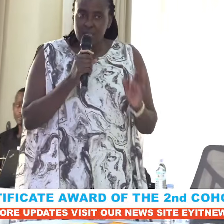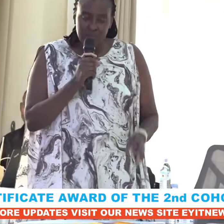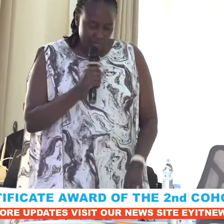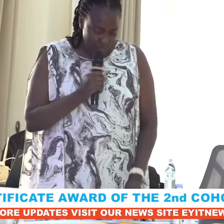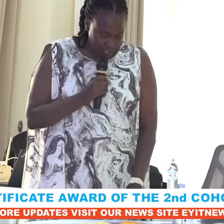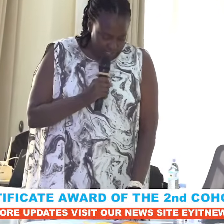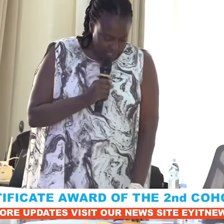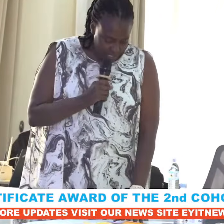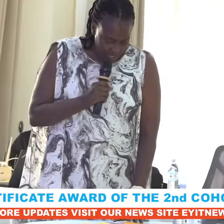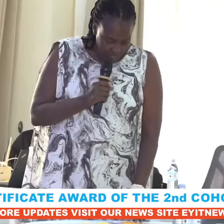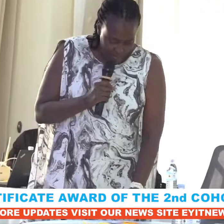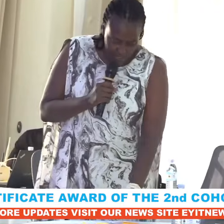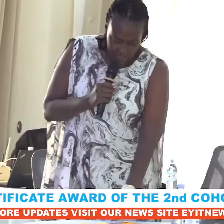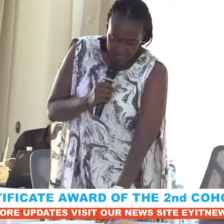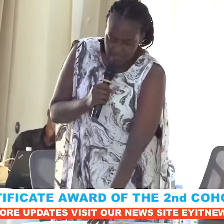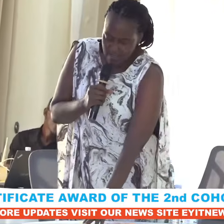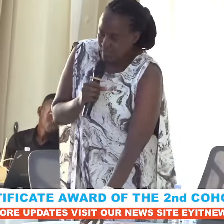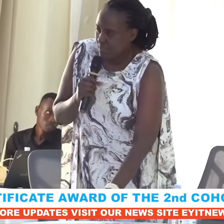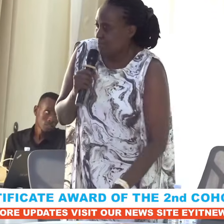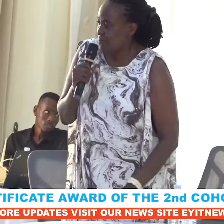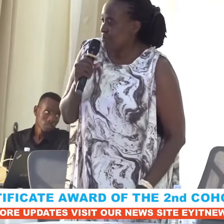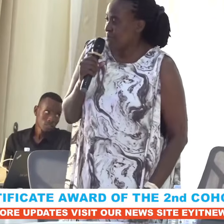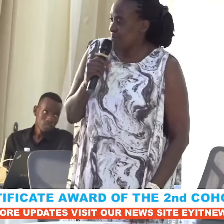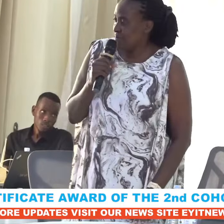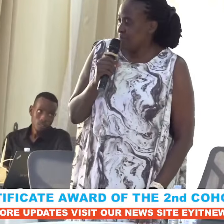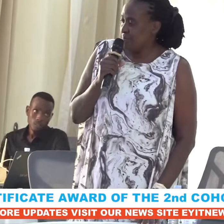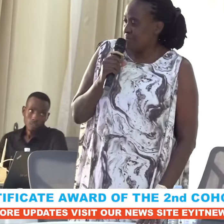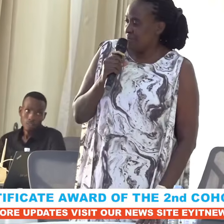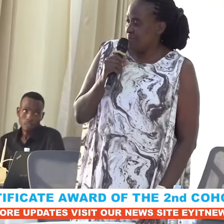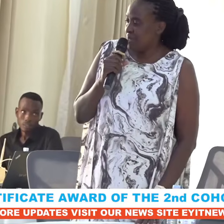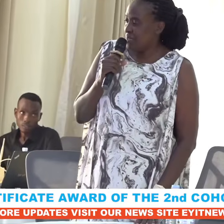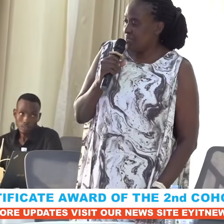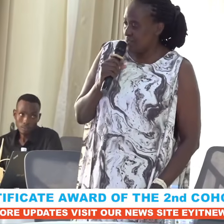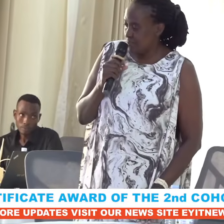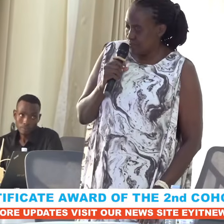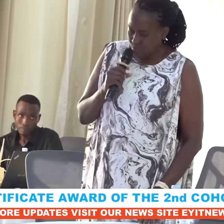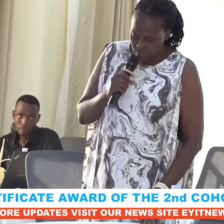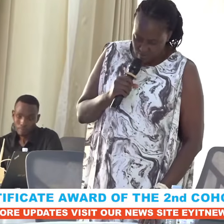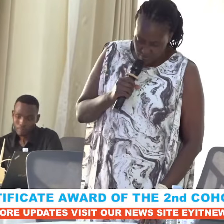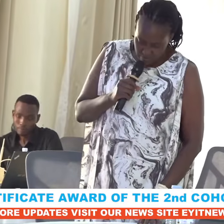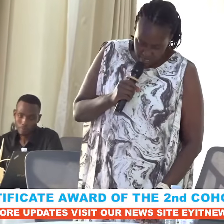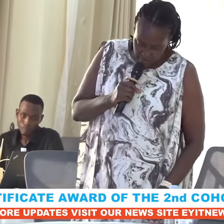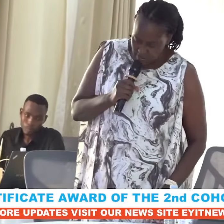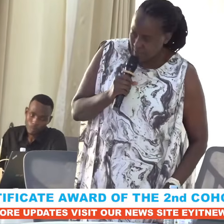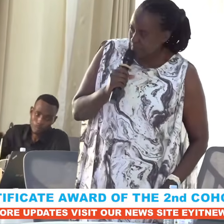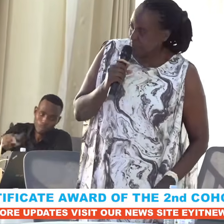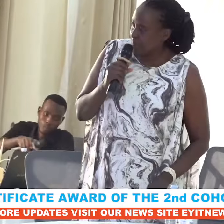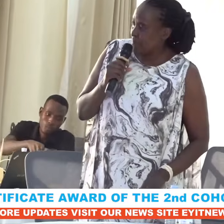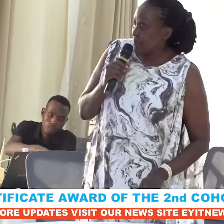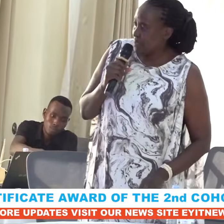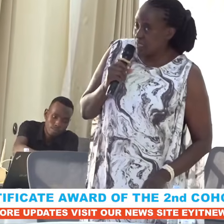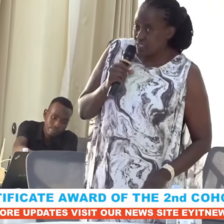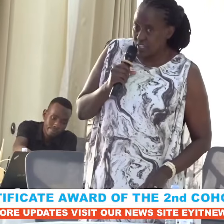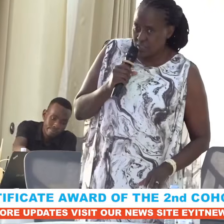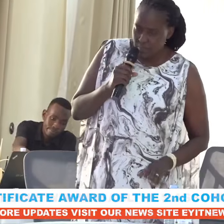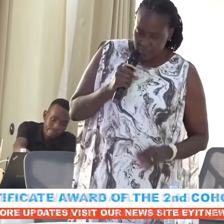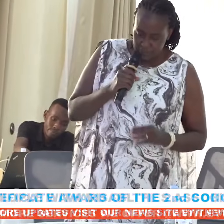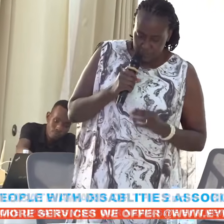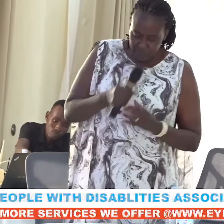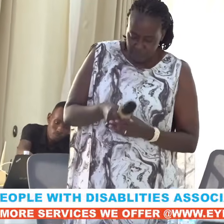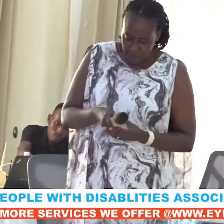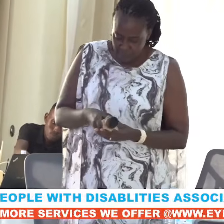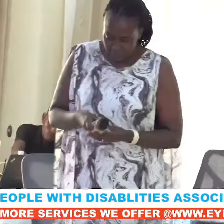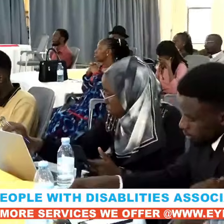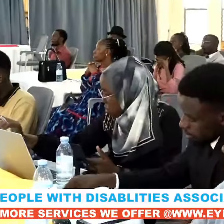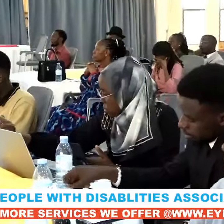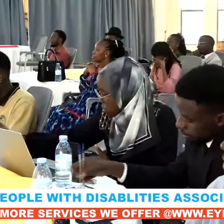Mr. Emmanuel Chagaba to make his remarks. Mr. Chagaba.